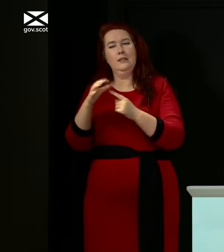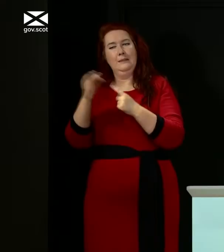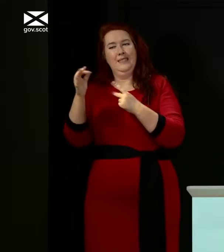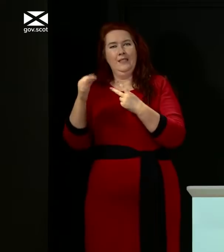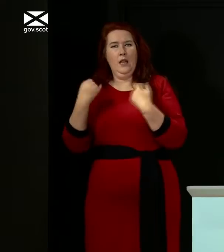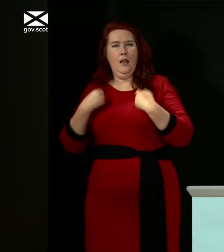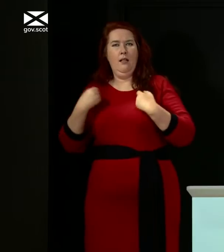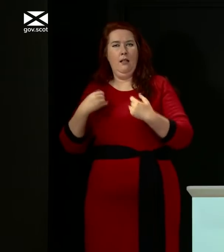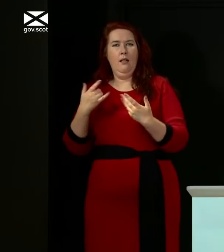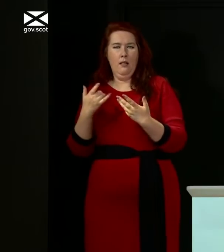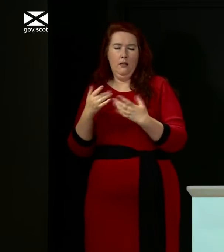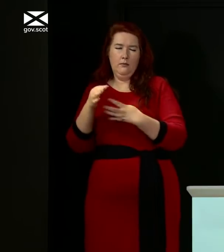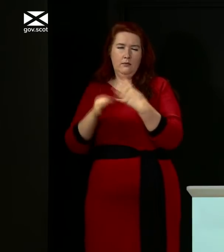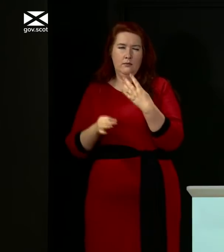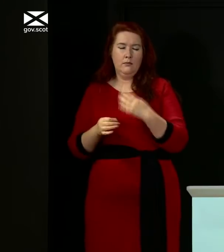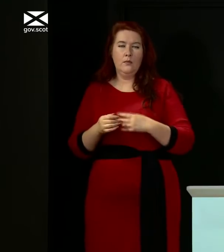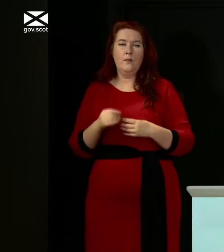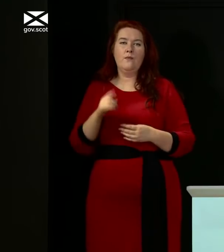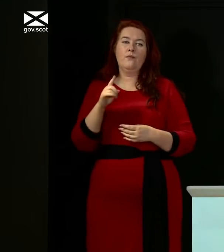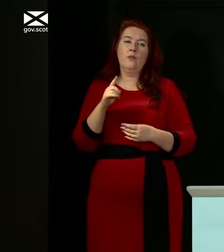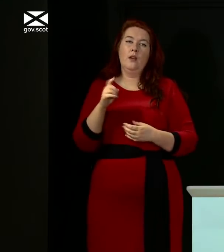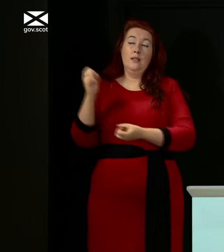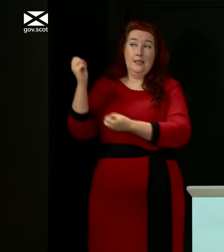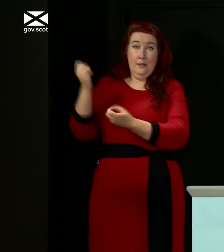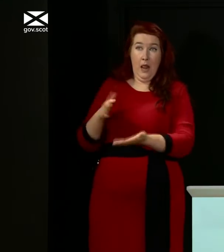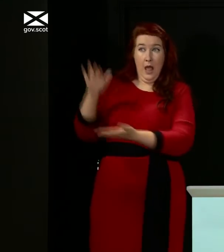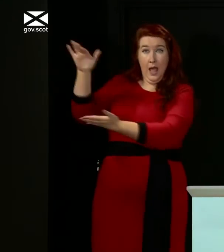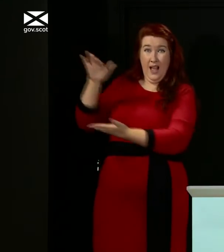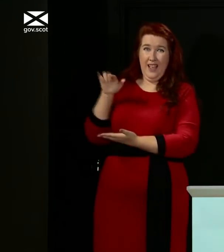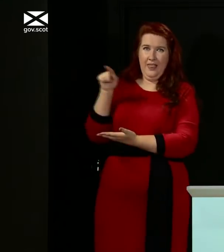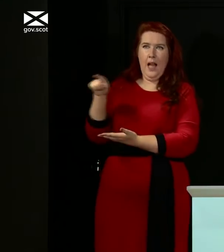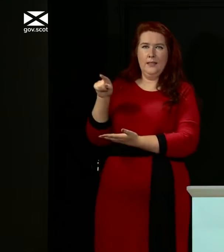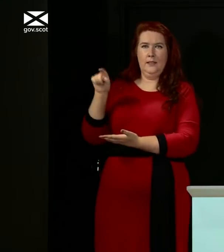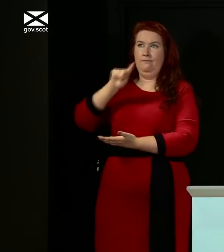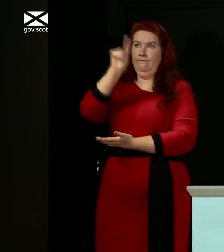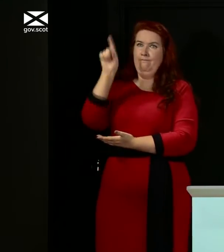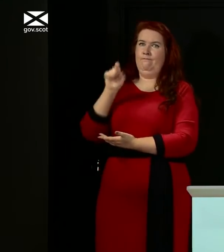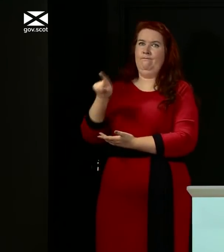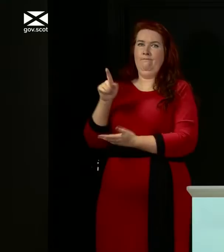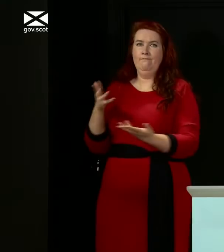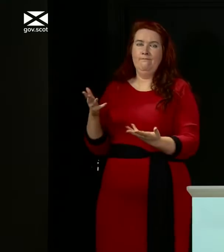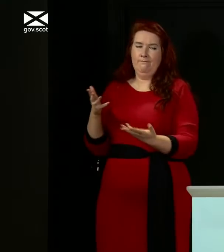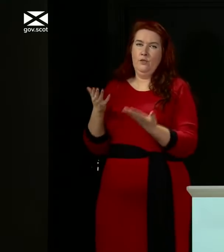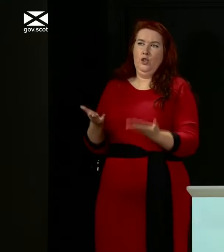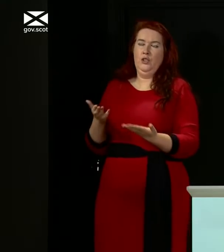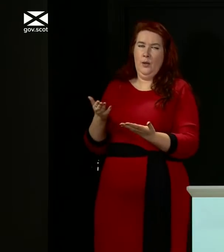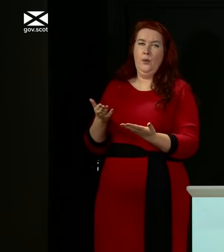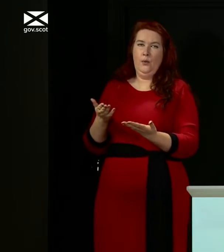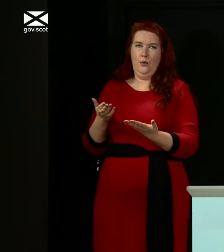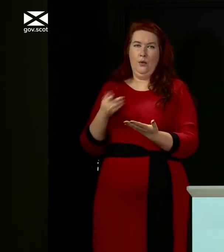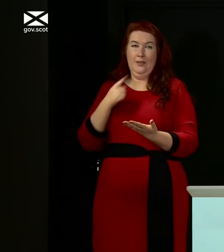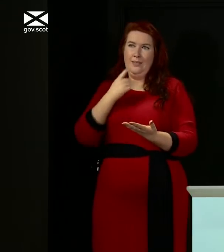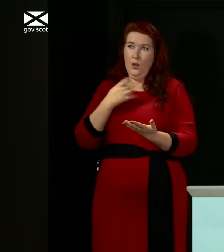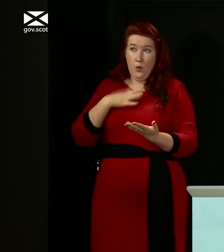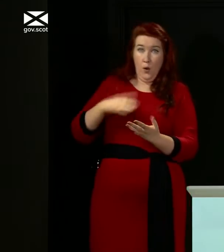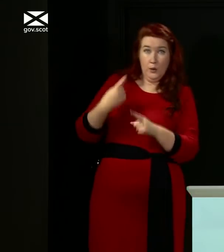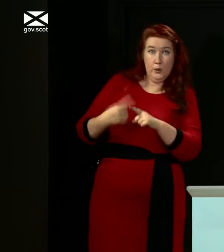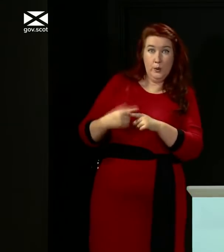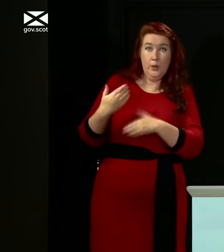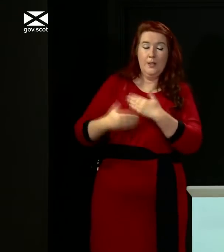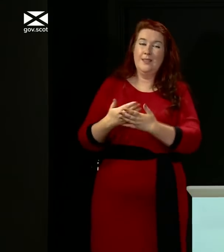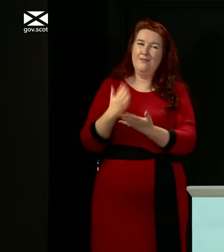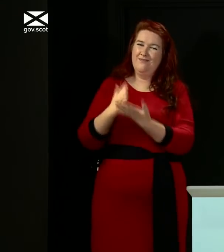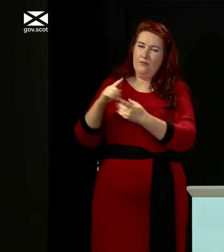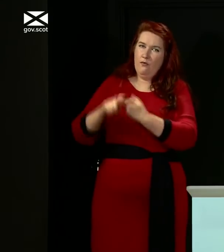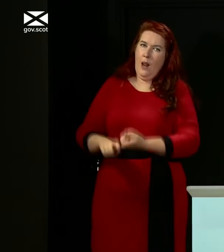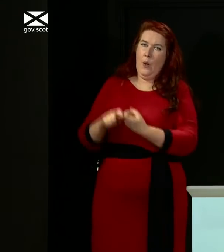that supplies, and at the moment, the biggest unknown that stops me being able to answer the question about how much sooner would I like to be able to do